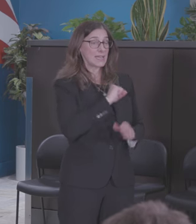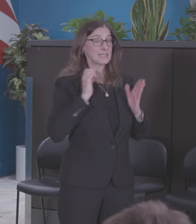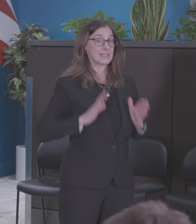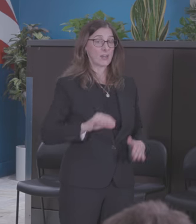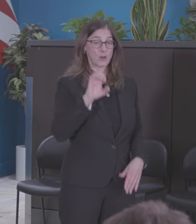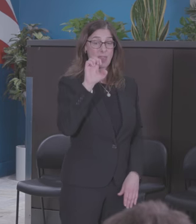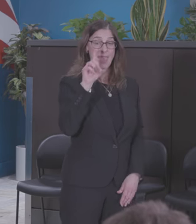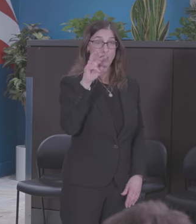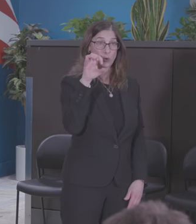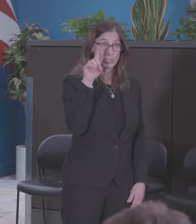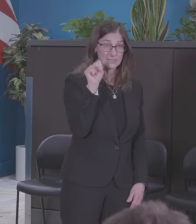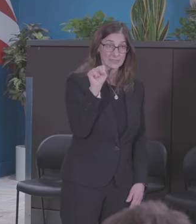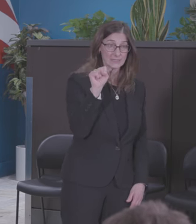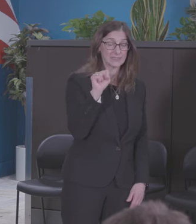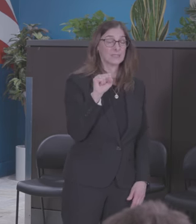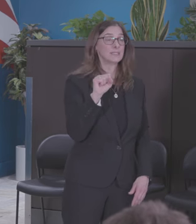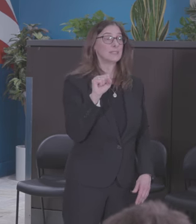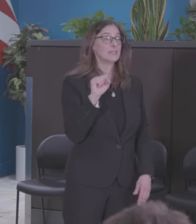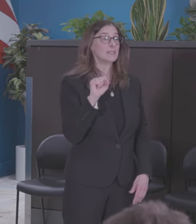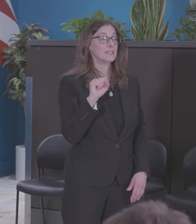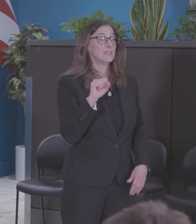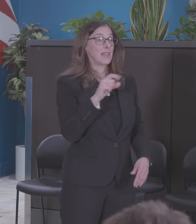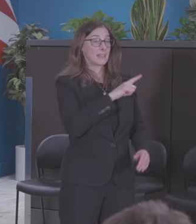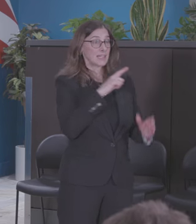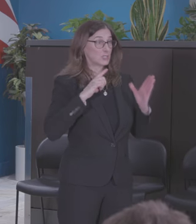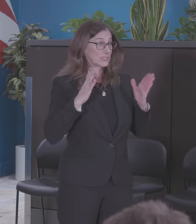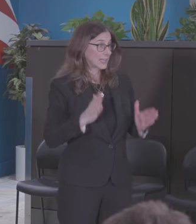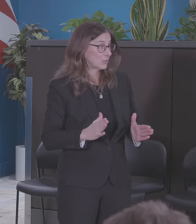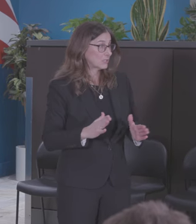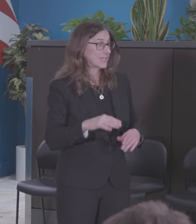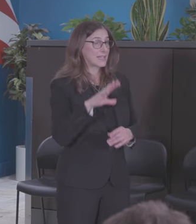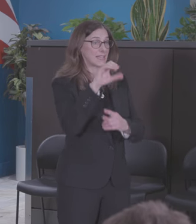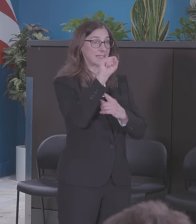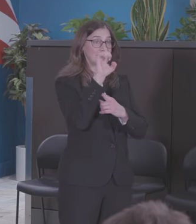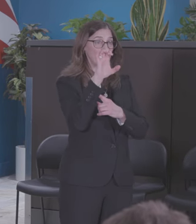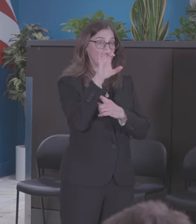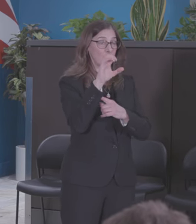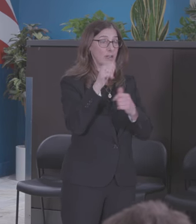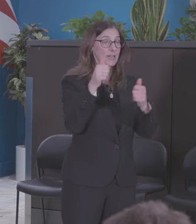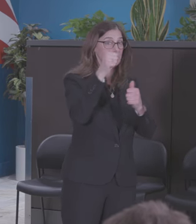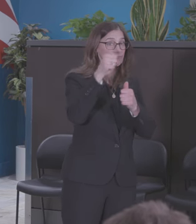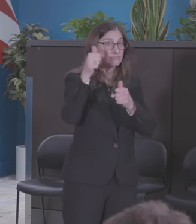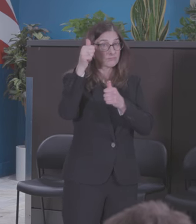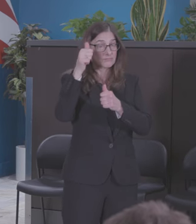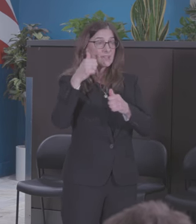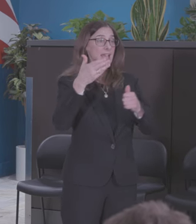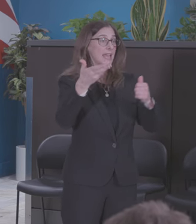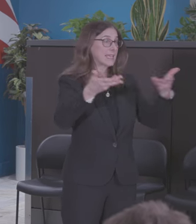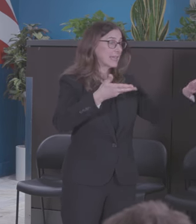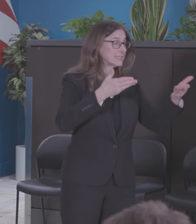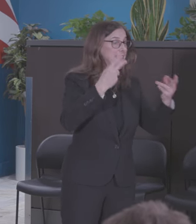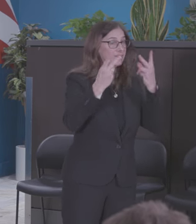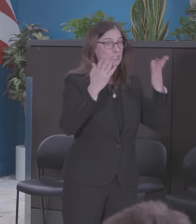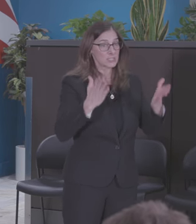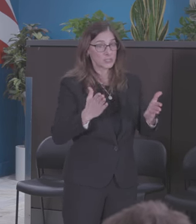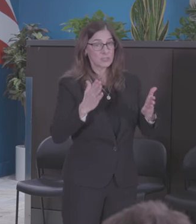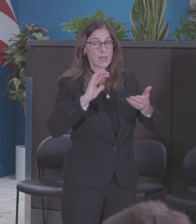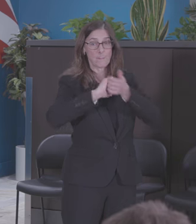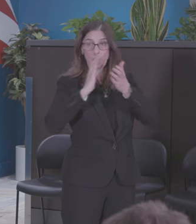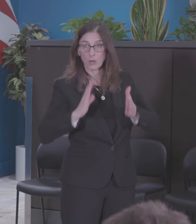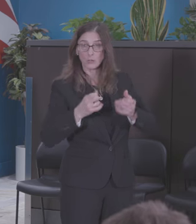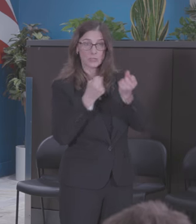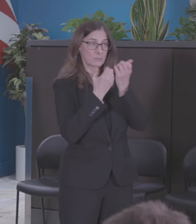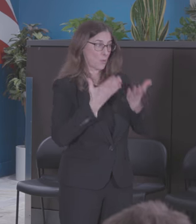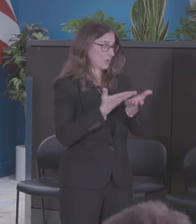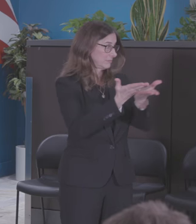our senator, state senator, legislators, secretaries Augustus and Santiago, guests, visitors, partners, supporters.